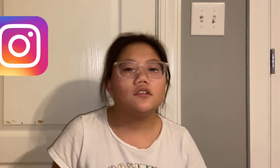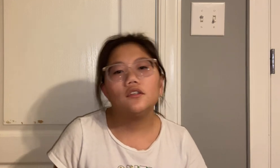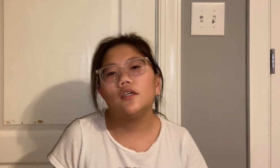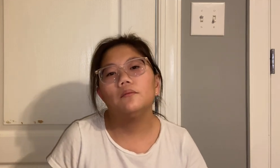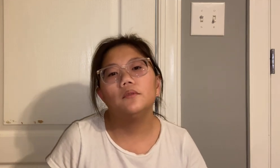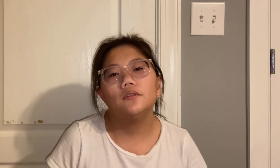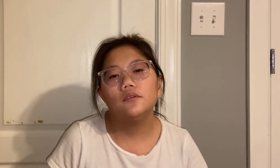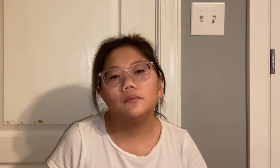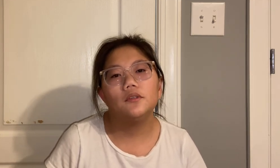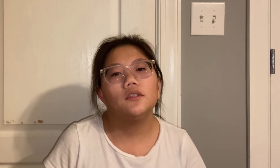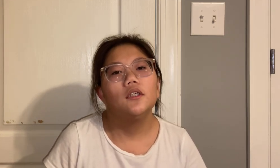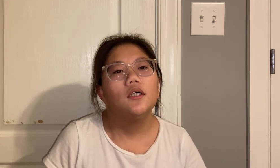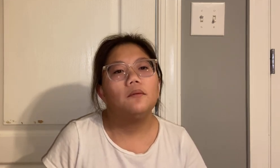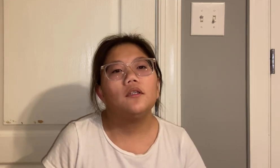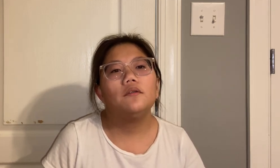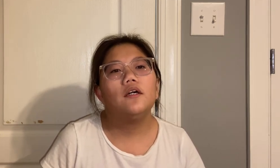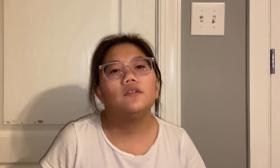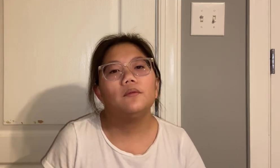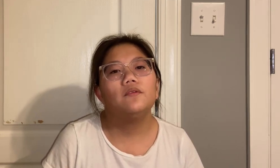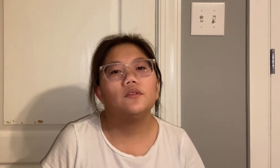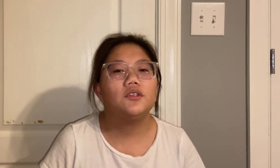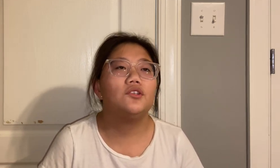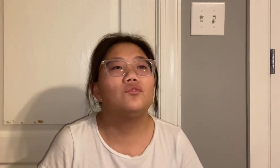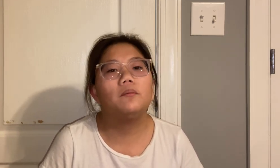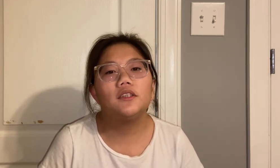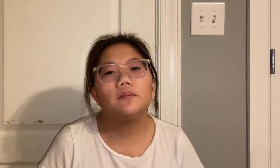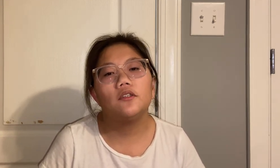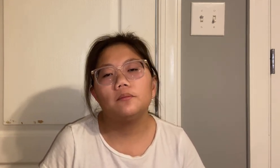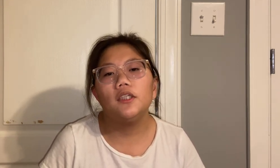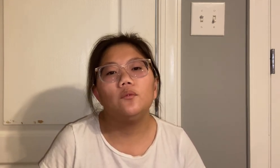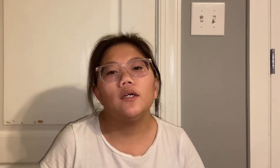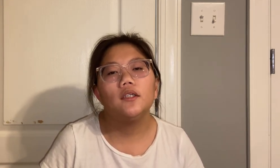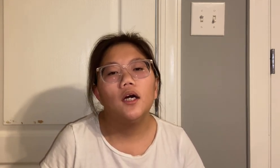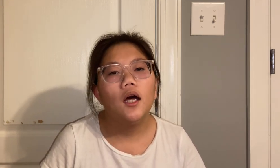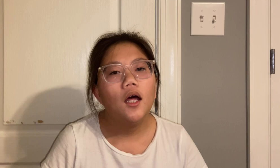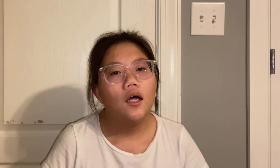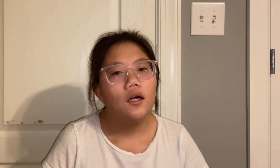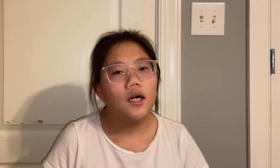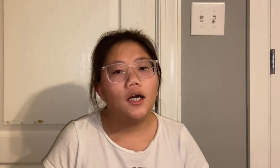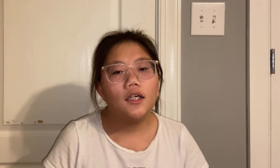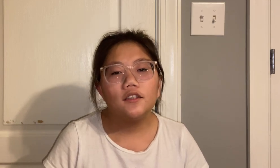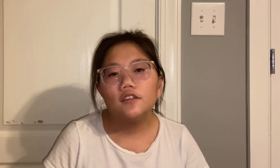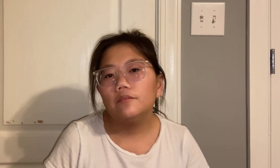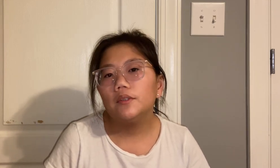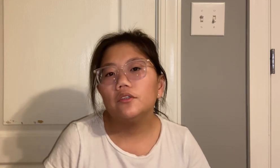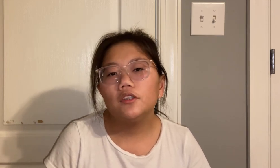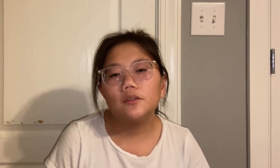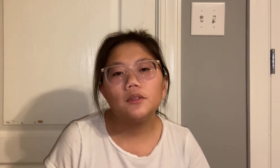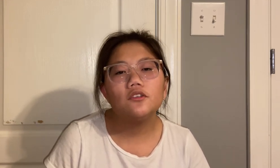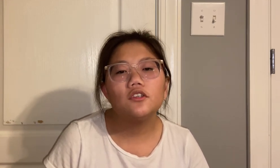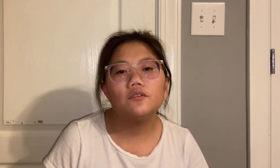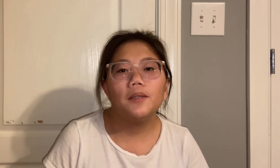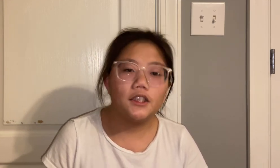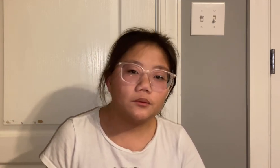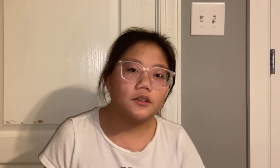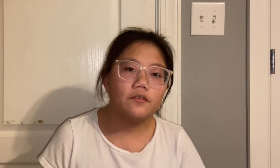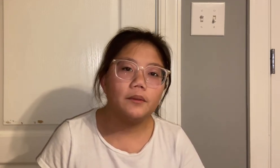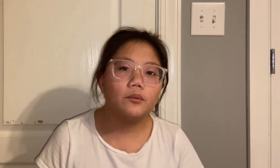account but i'm not allowed to have it on my phone it's run by somebody else but anyway i have been learning some beginner signs from actual deaf people